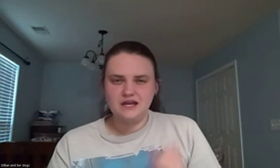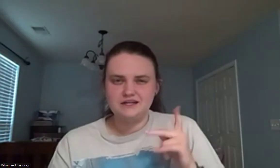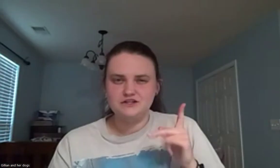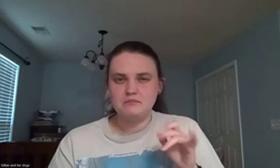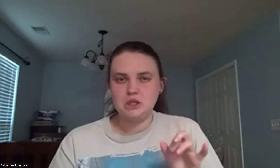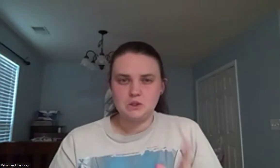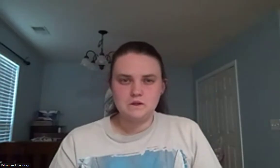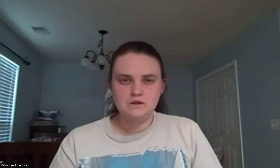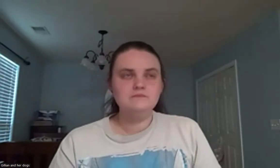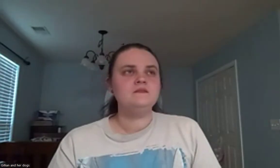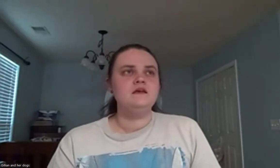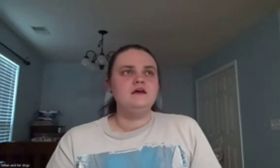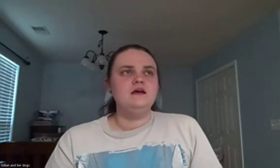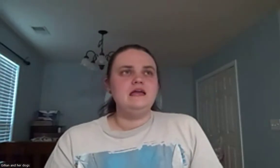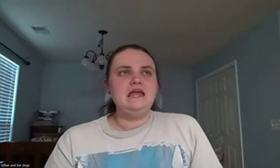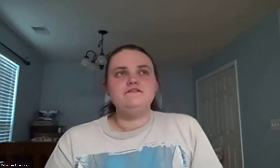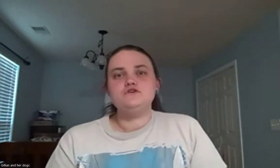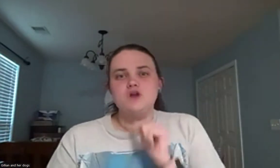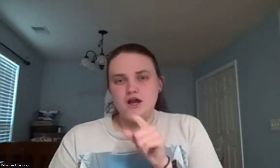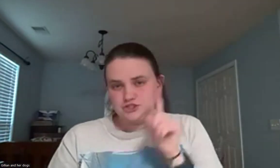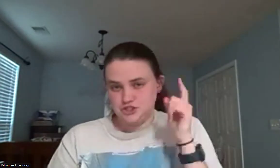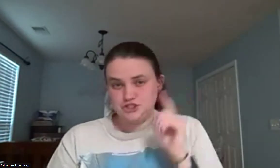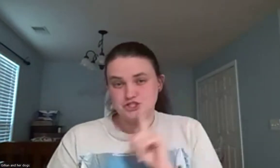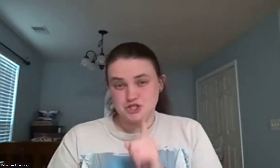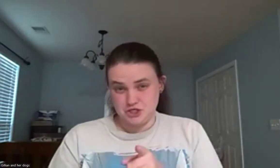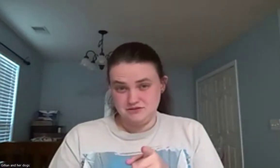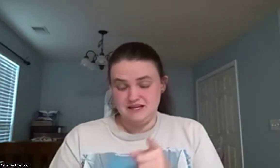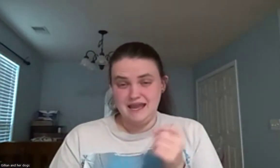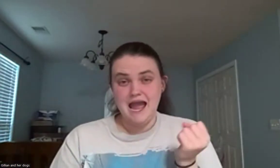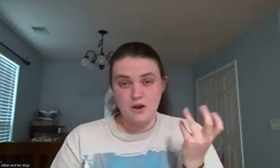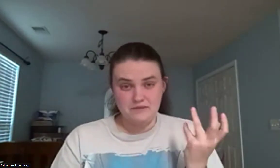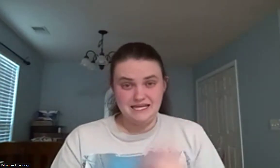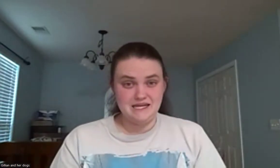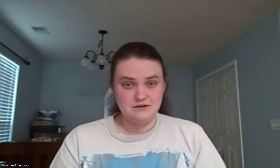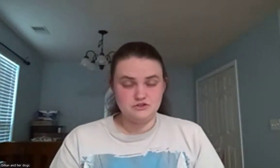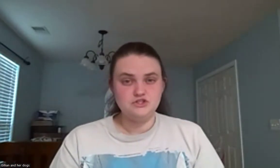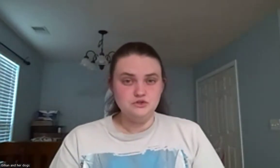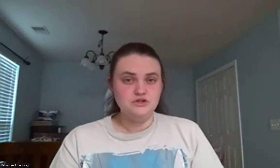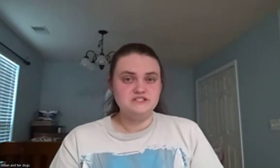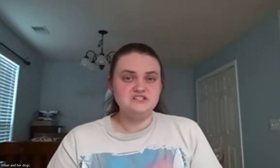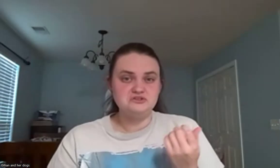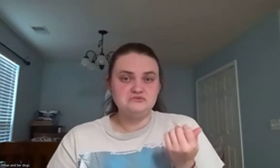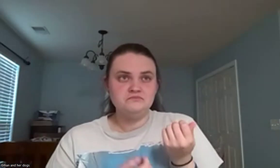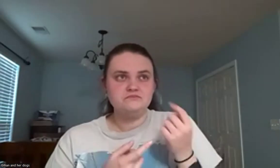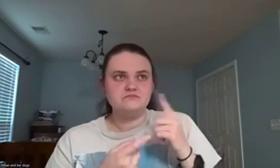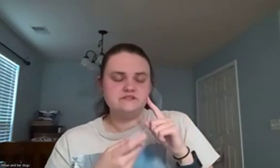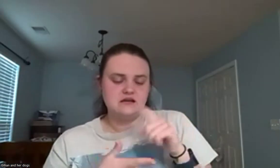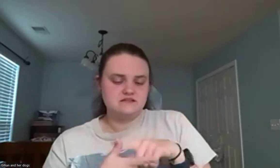do that plural. If you're not sure, like how many animals, you can do signs like